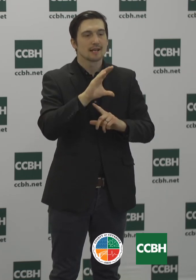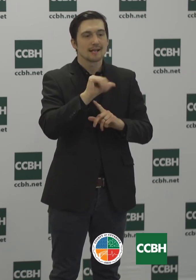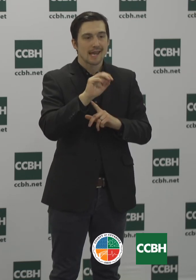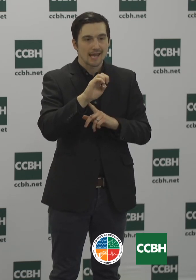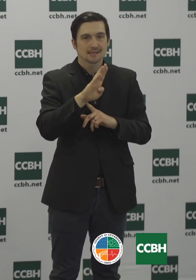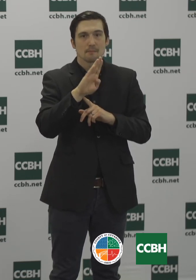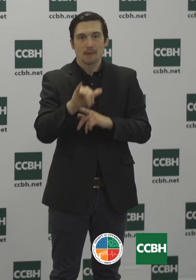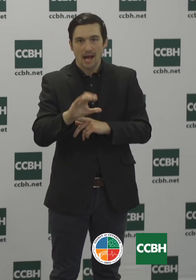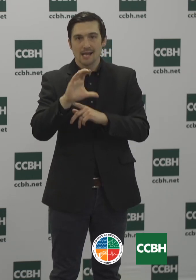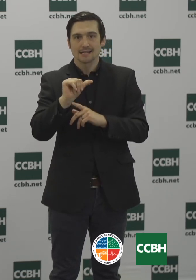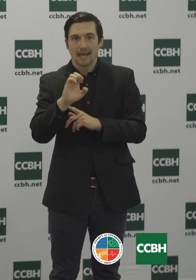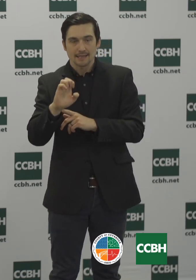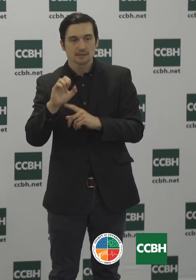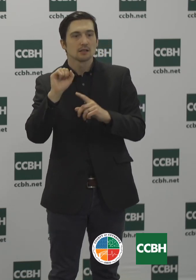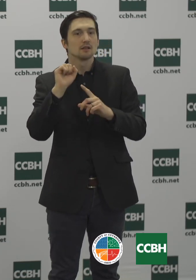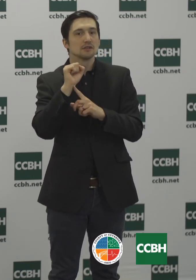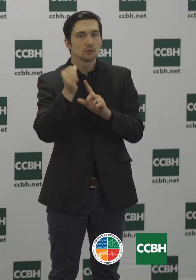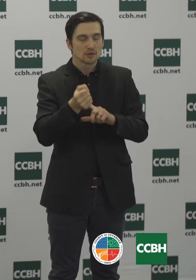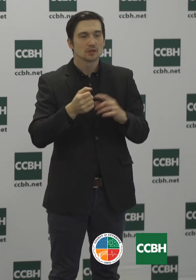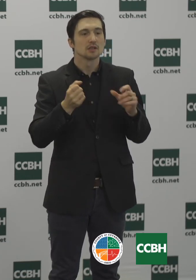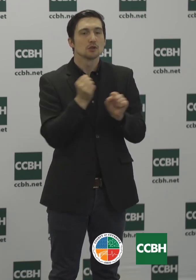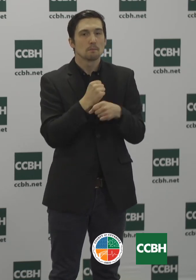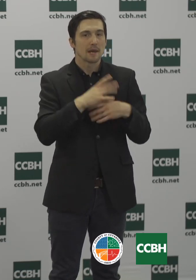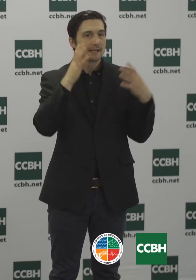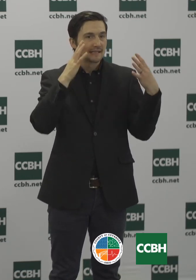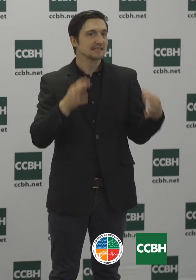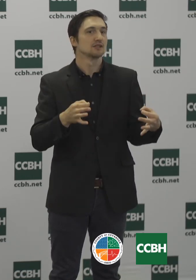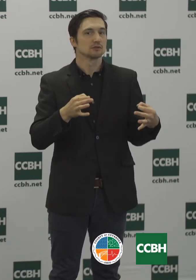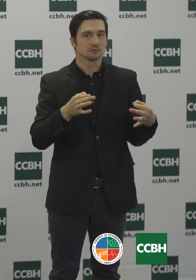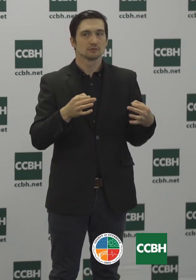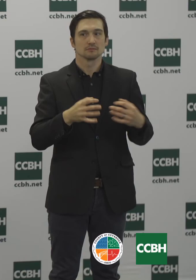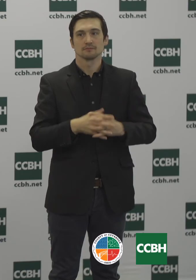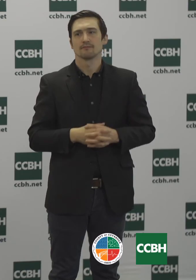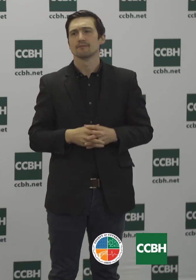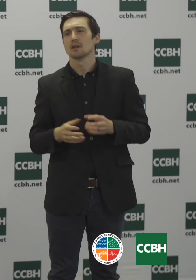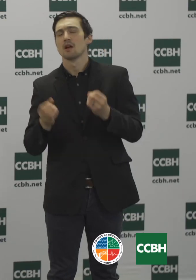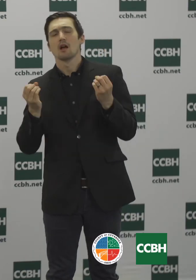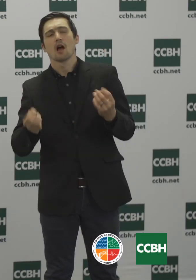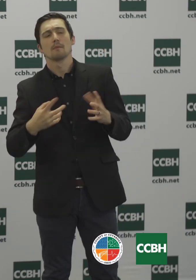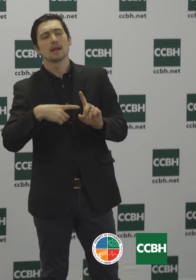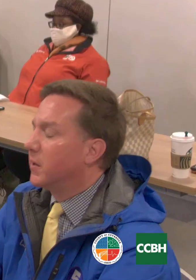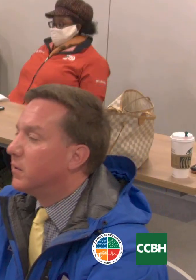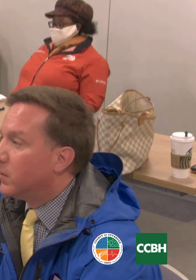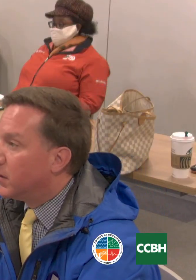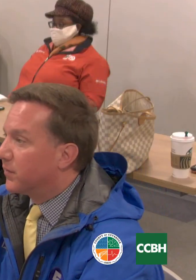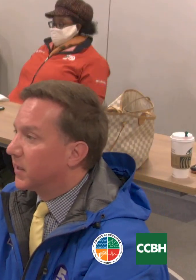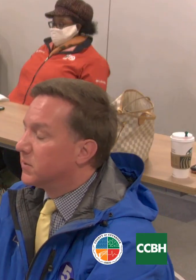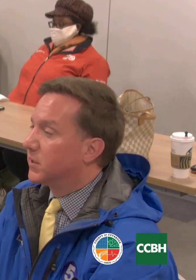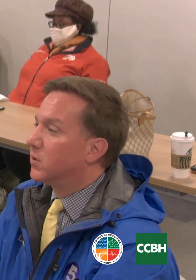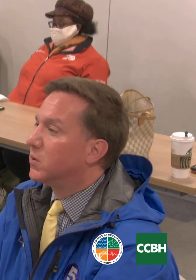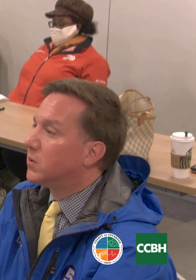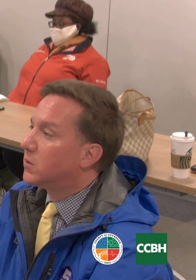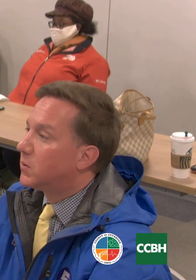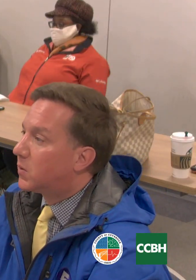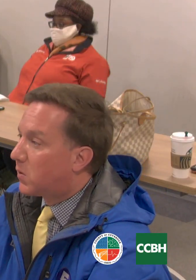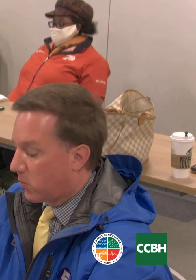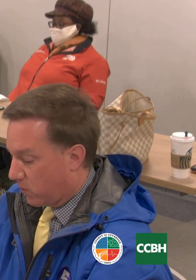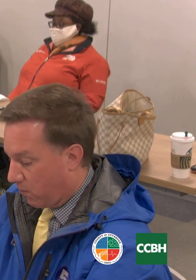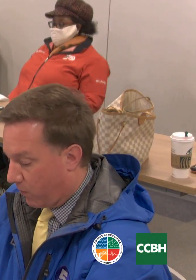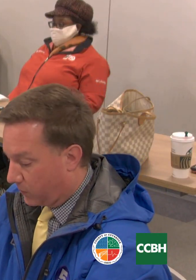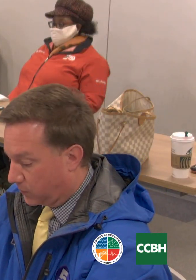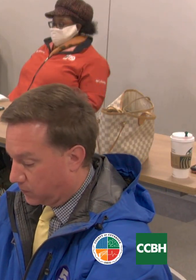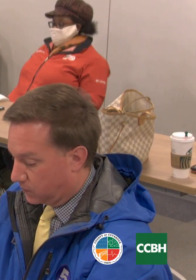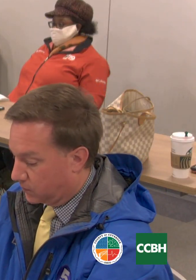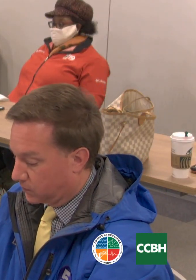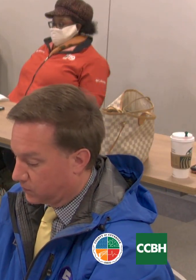case-by-case basis to make sound decisions on how to move forward. How many positive tests have there been inside the center? I don't know